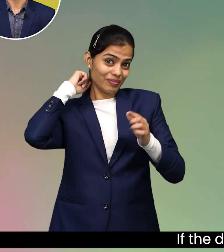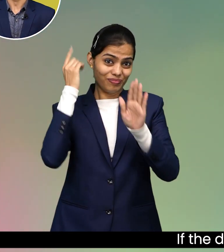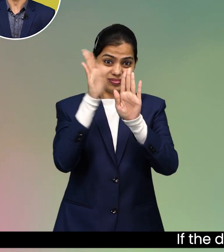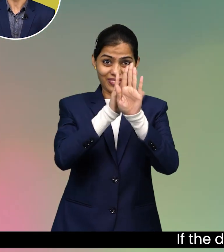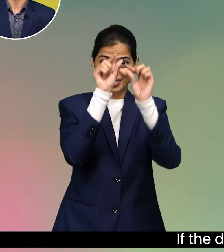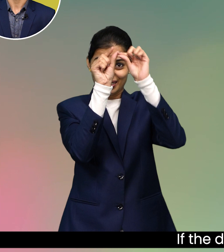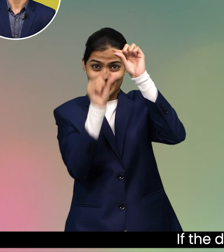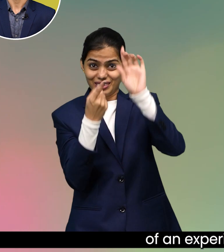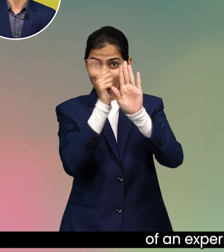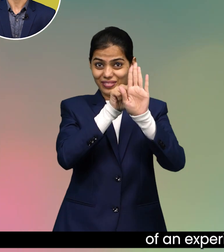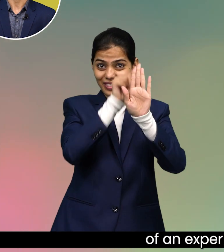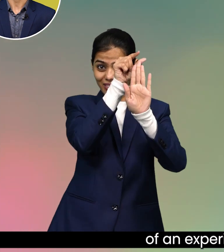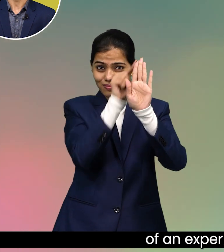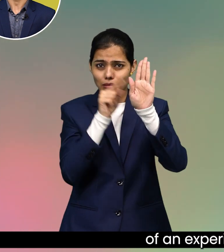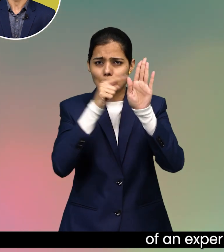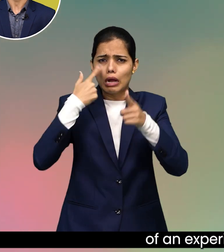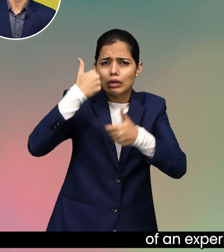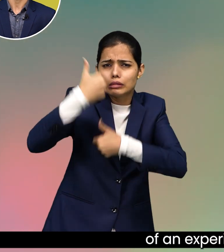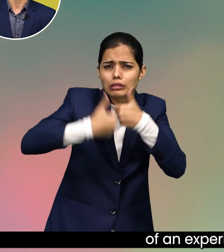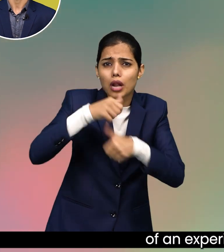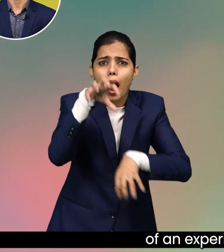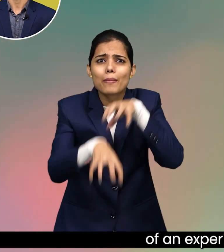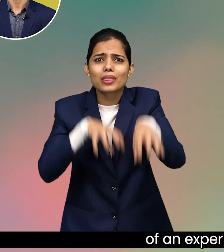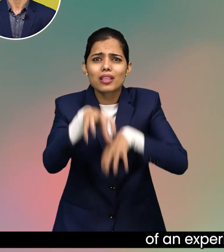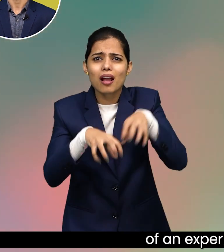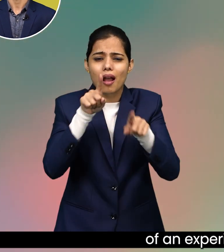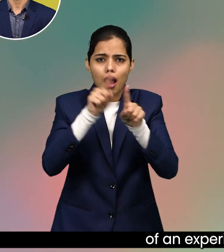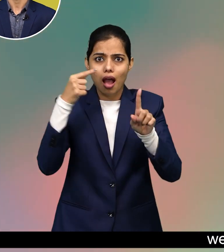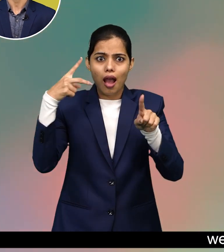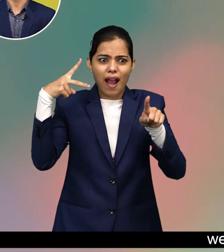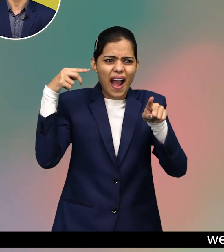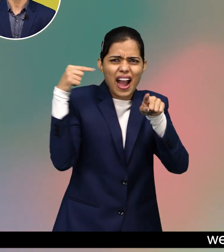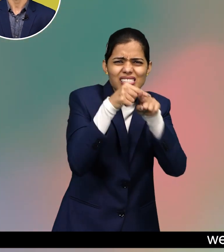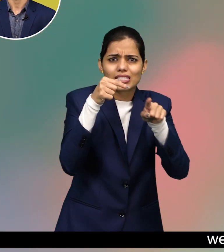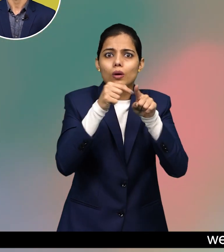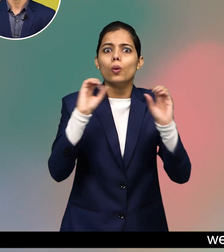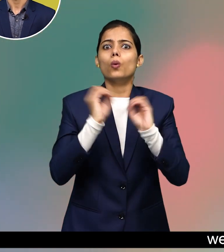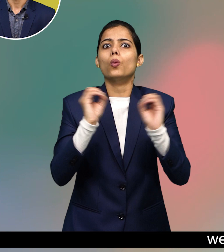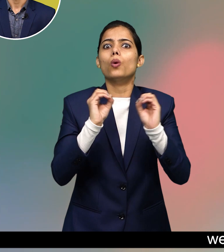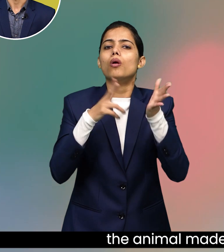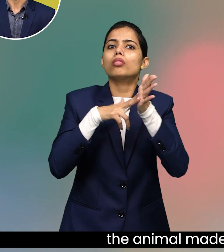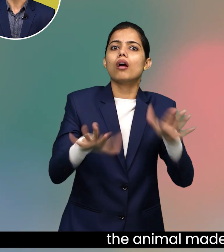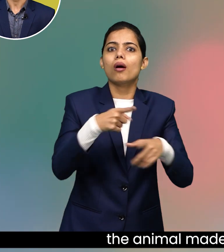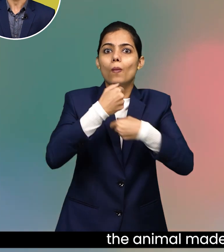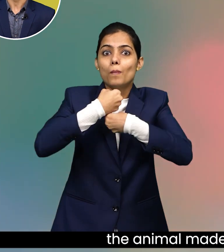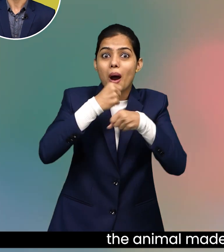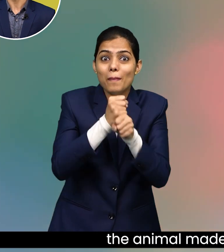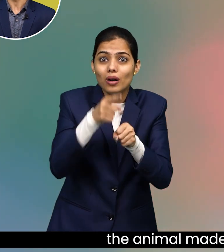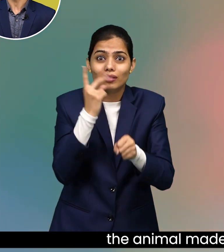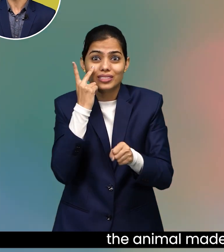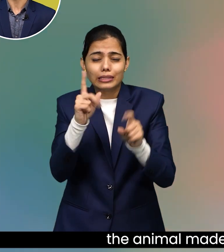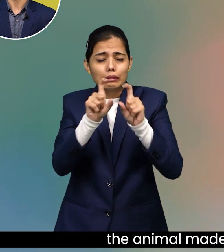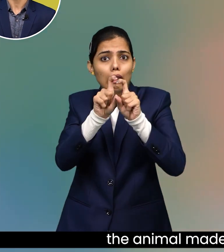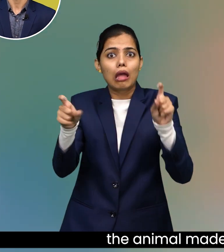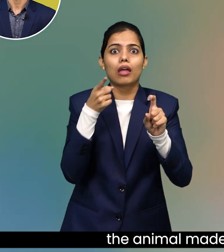If the dorsal roots of the experimental animal were cut, the animal made